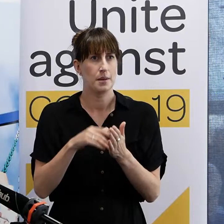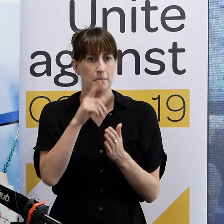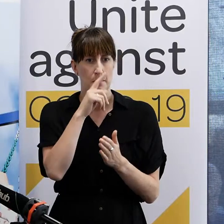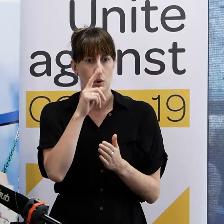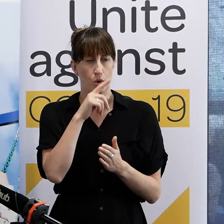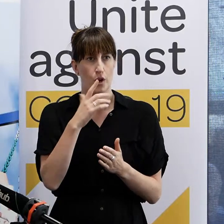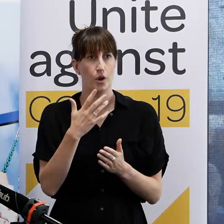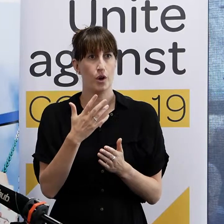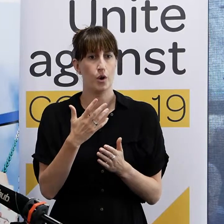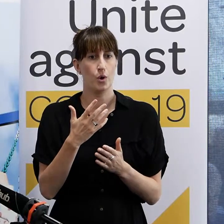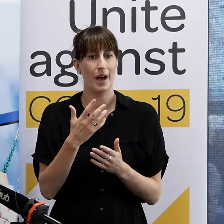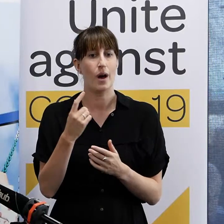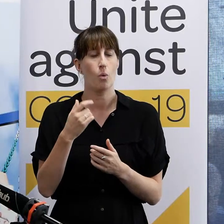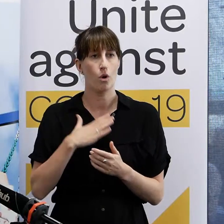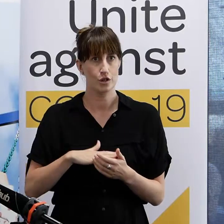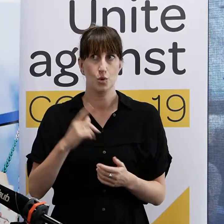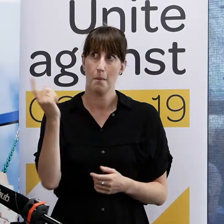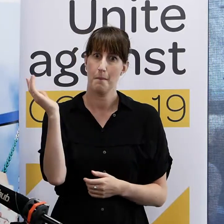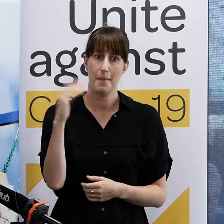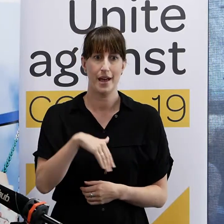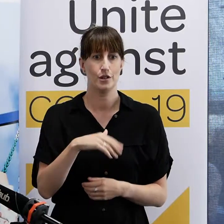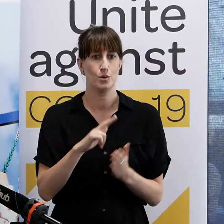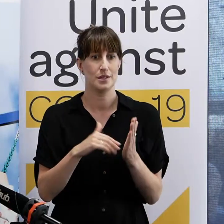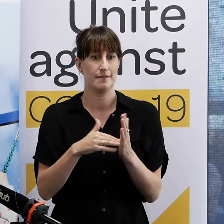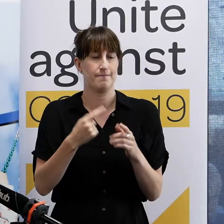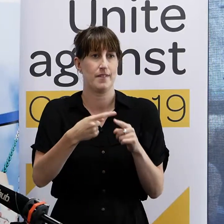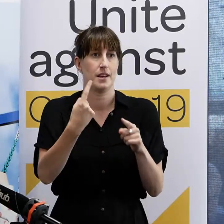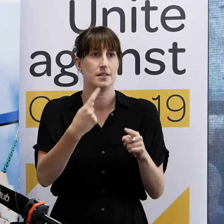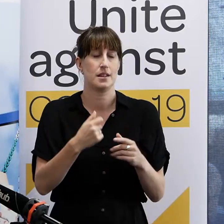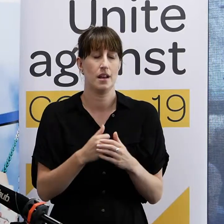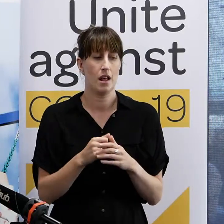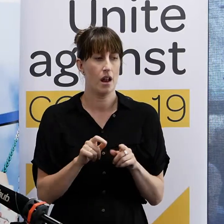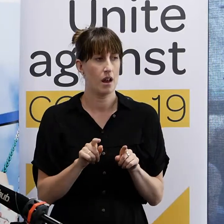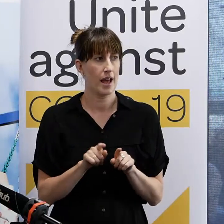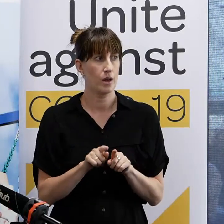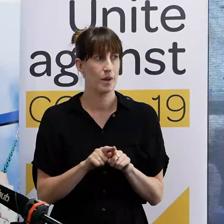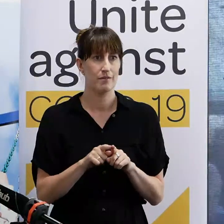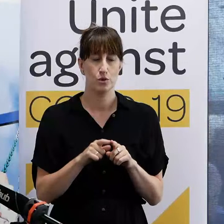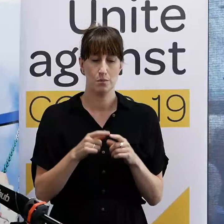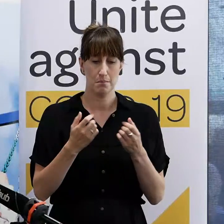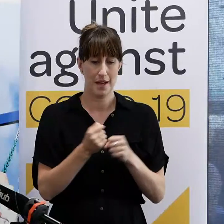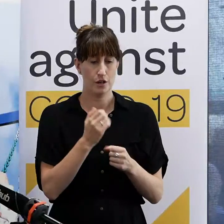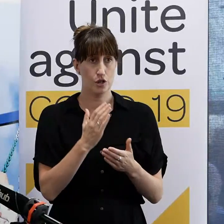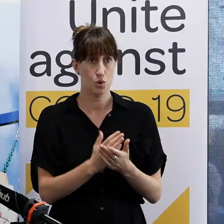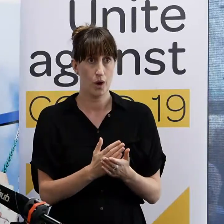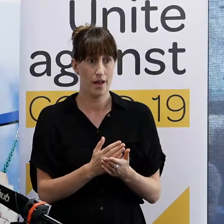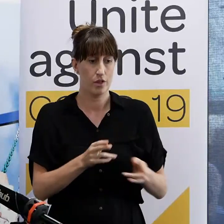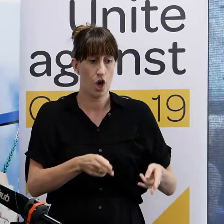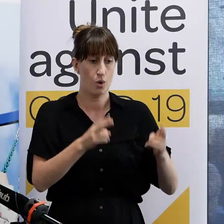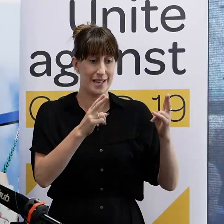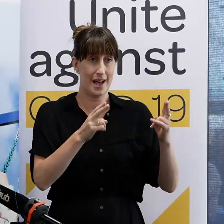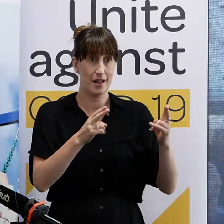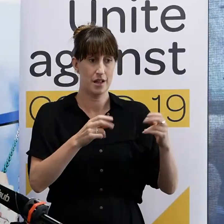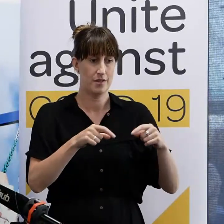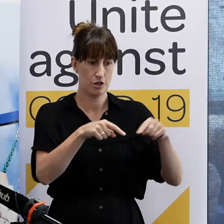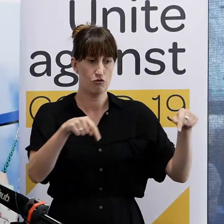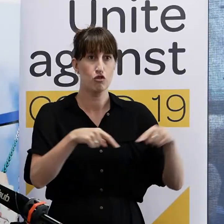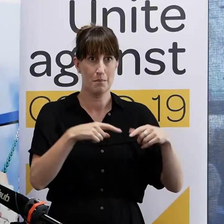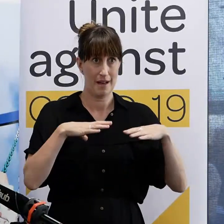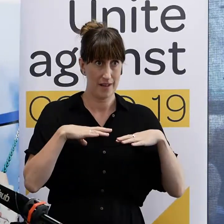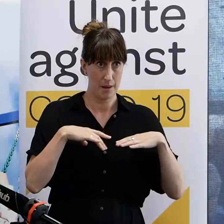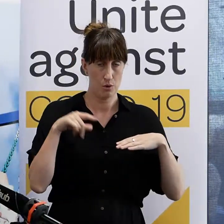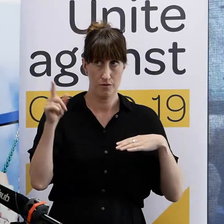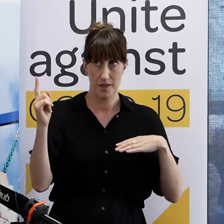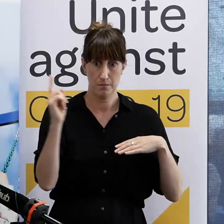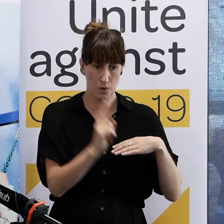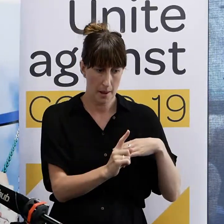lot of work that goes into ensuring that they can get access to emergency places in MIQ, and then the teams put in a lot of work with individuals